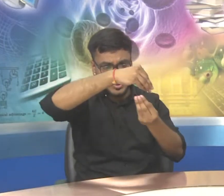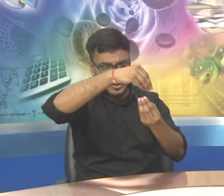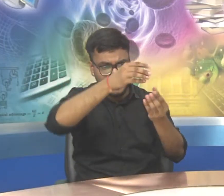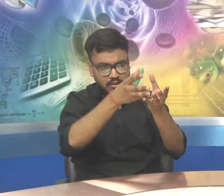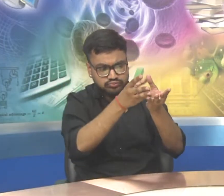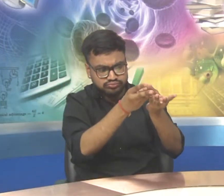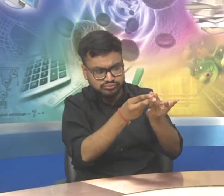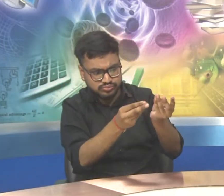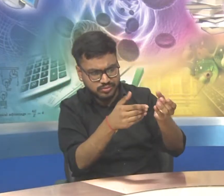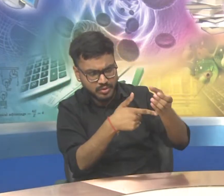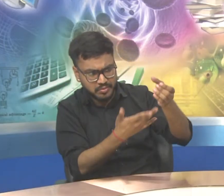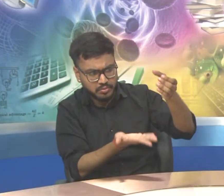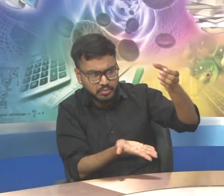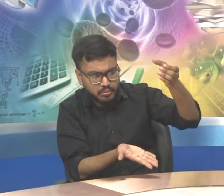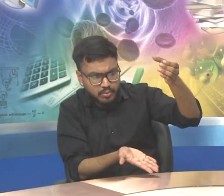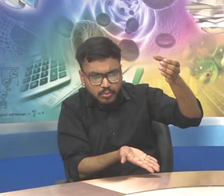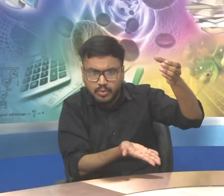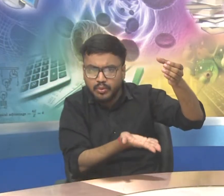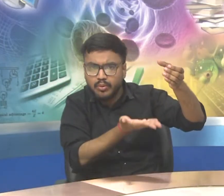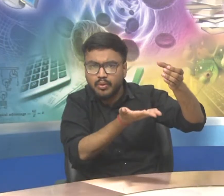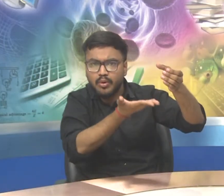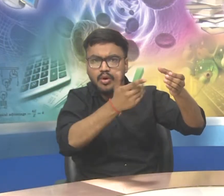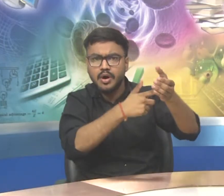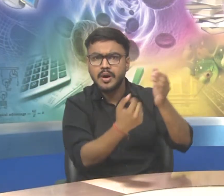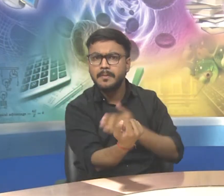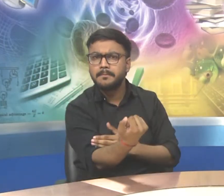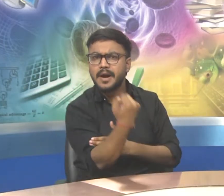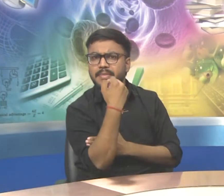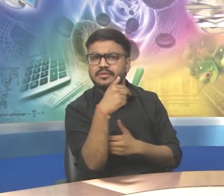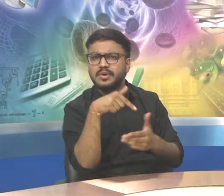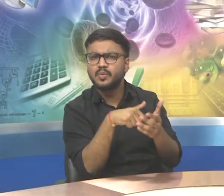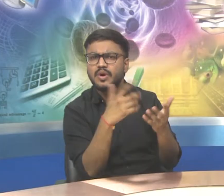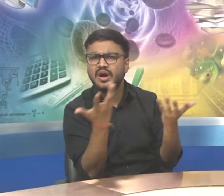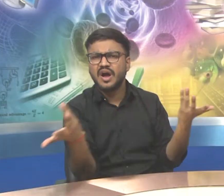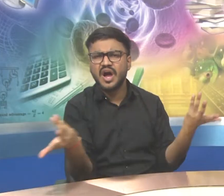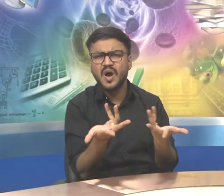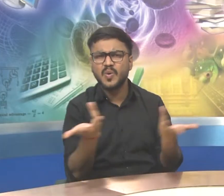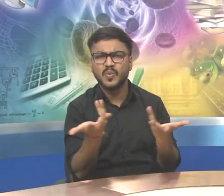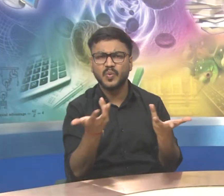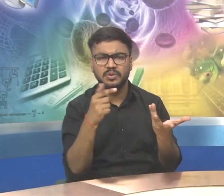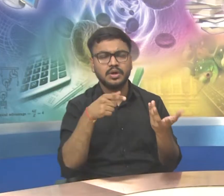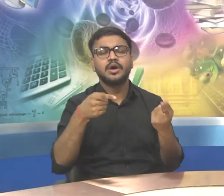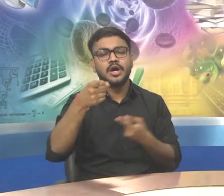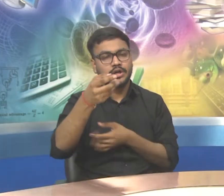It tells us how strong or how dilute a solution is.